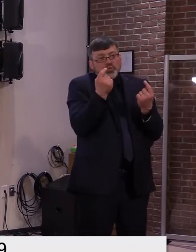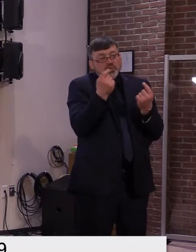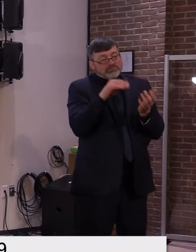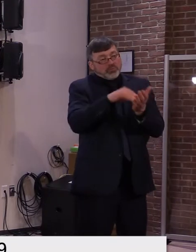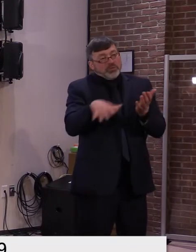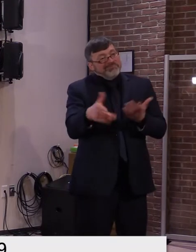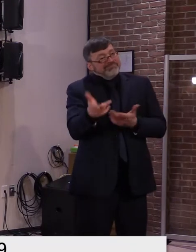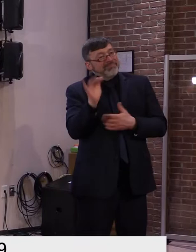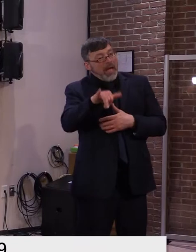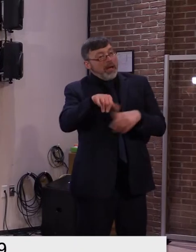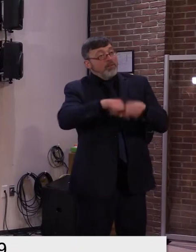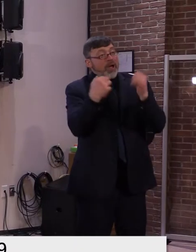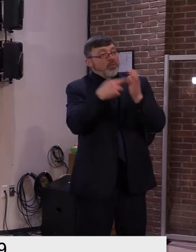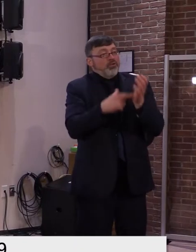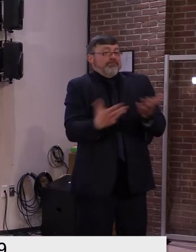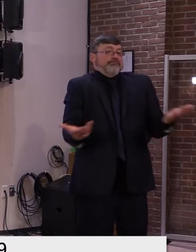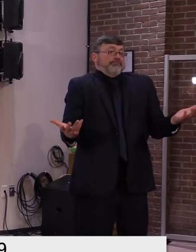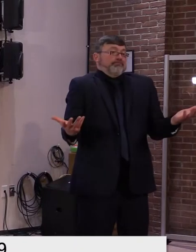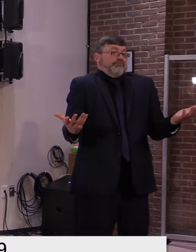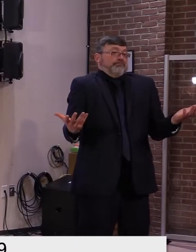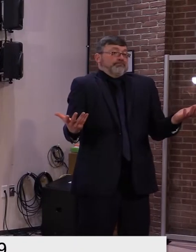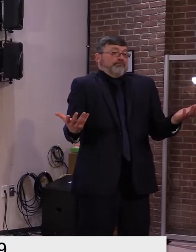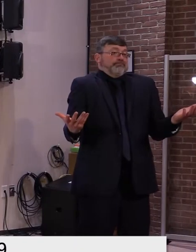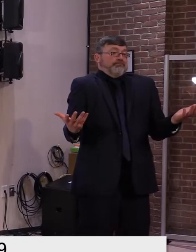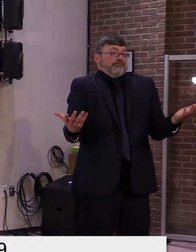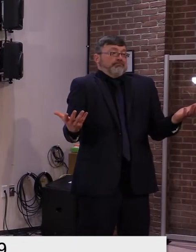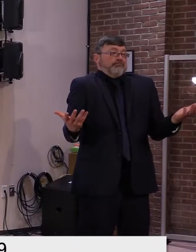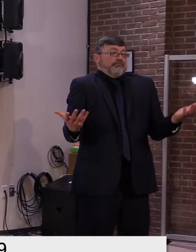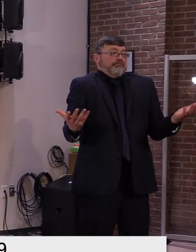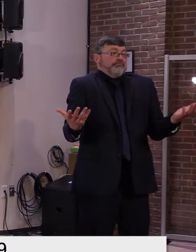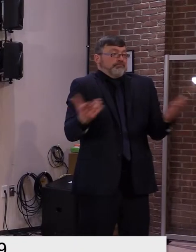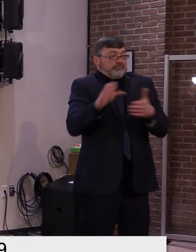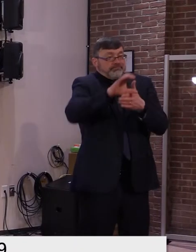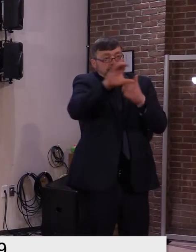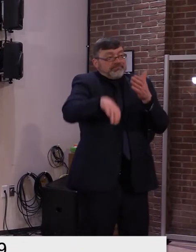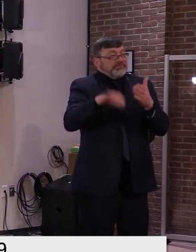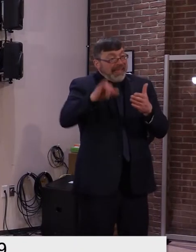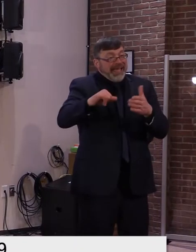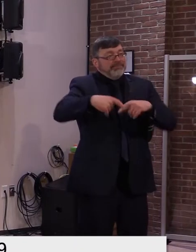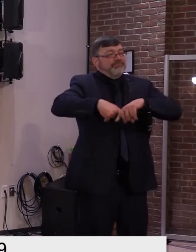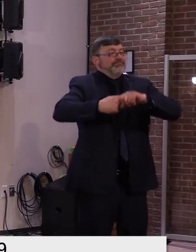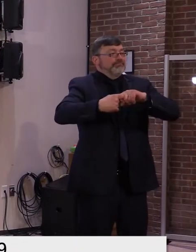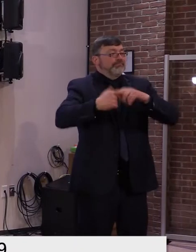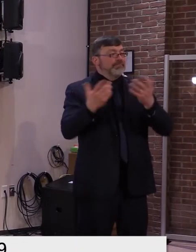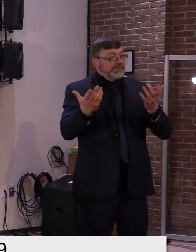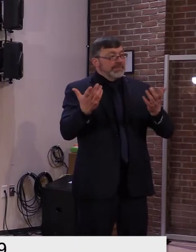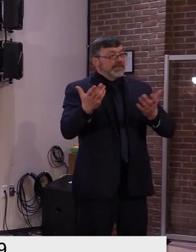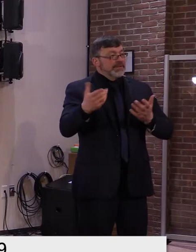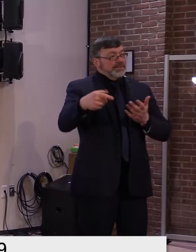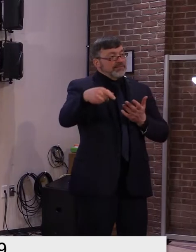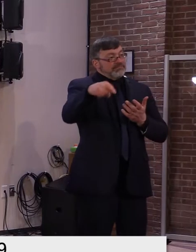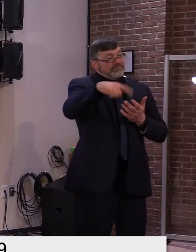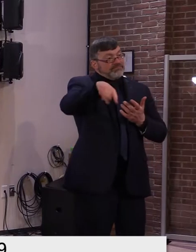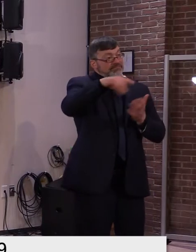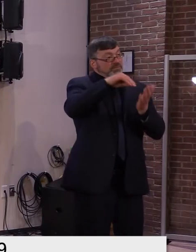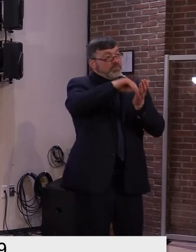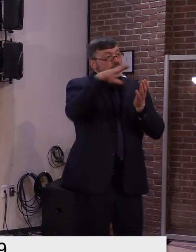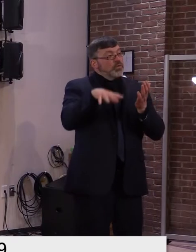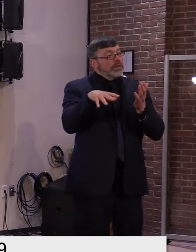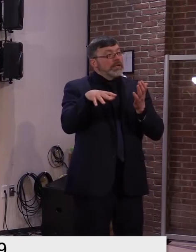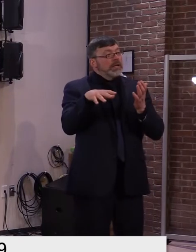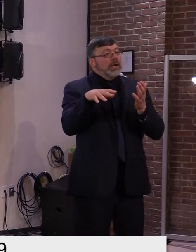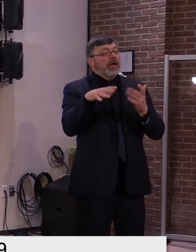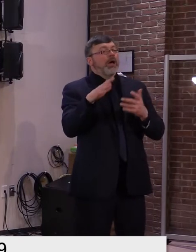when kids, and maybe not in all instances, but when these students, these young adults, went and